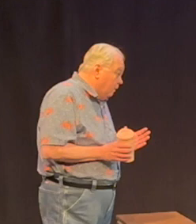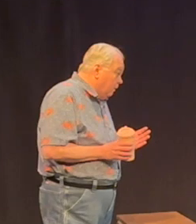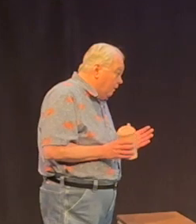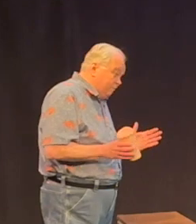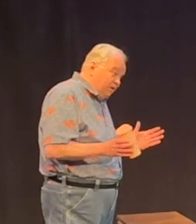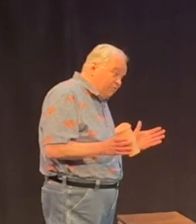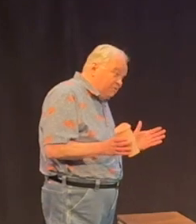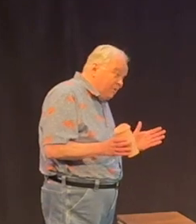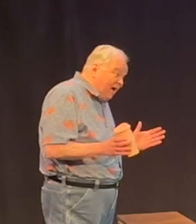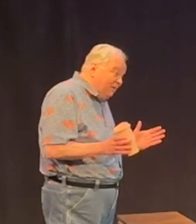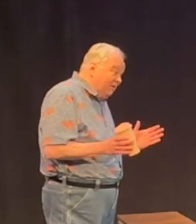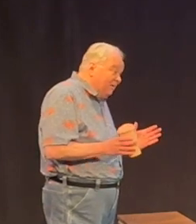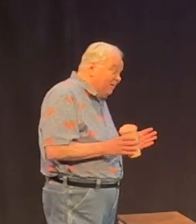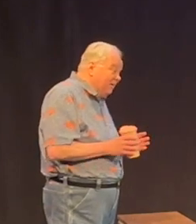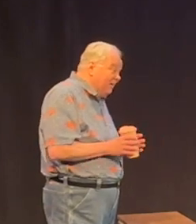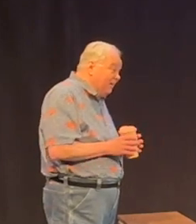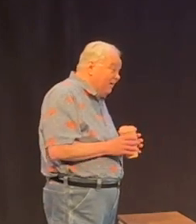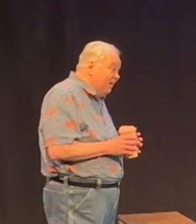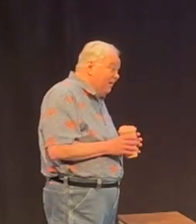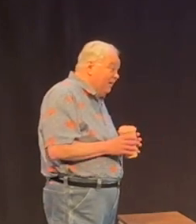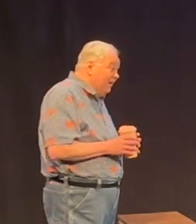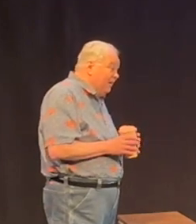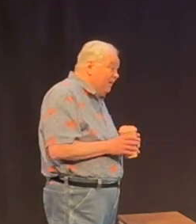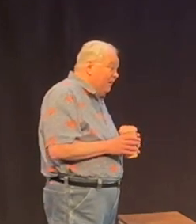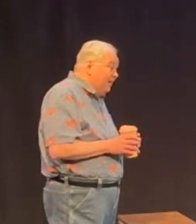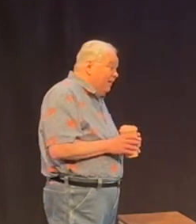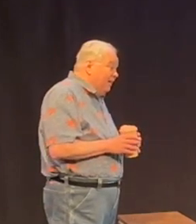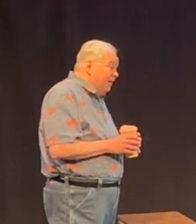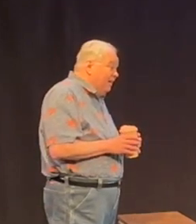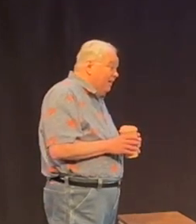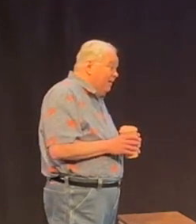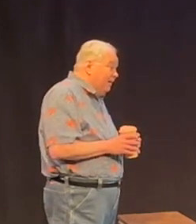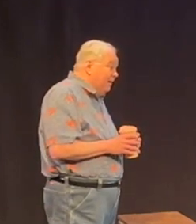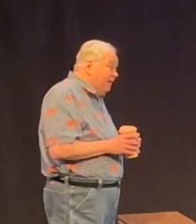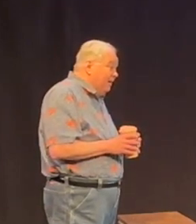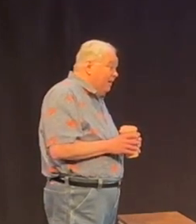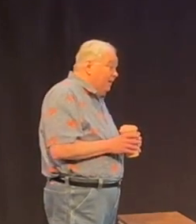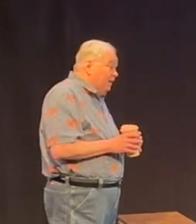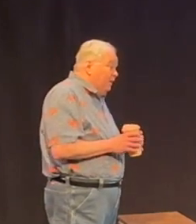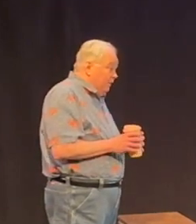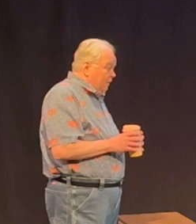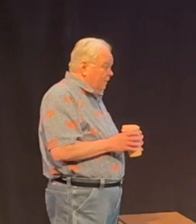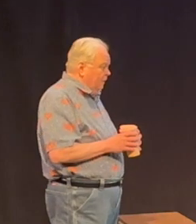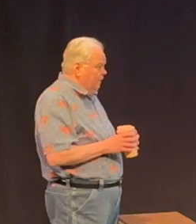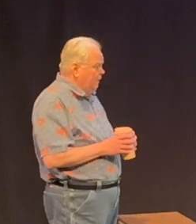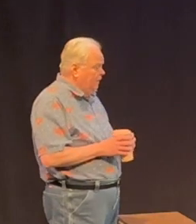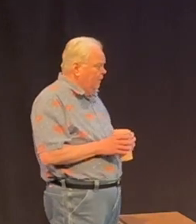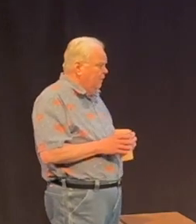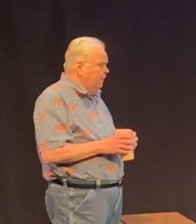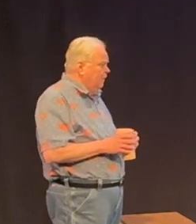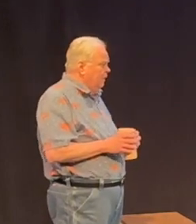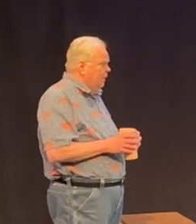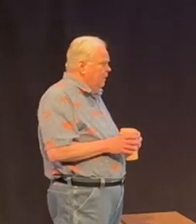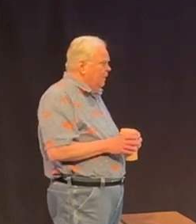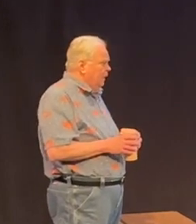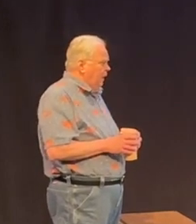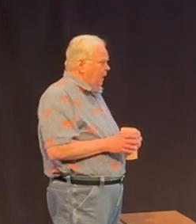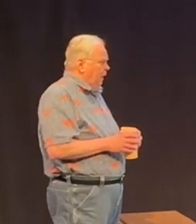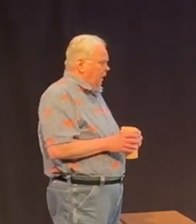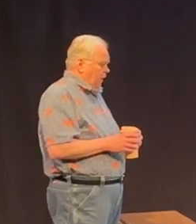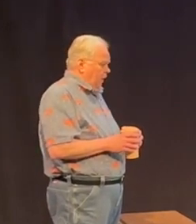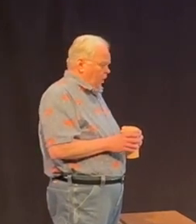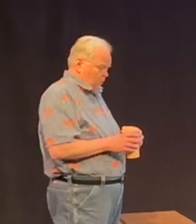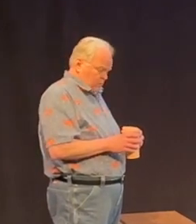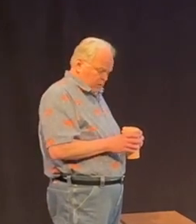sure? I've got a fresh pot. Yes, Stan, I'm sure. I thought you were going to close the